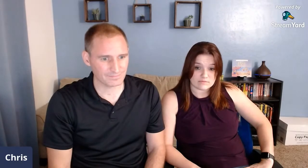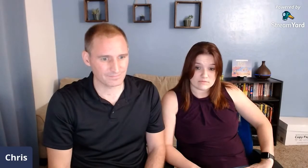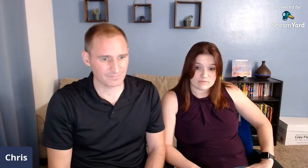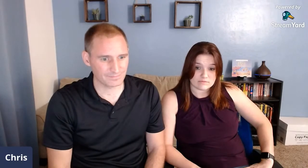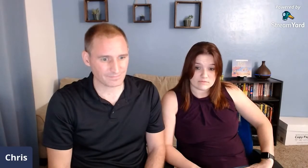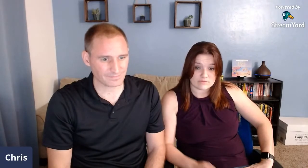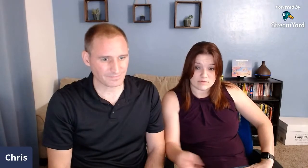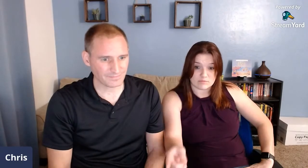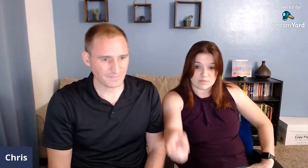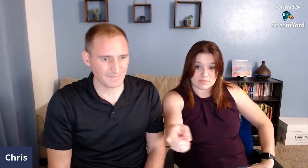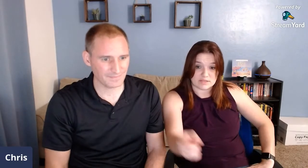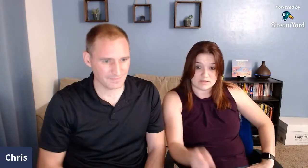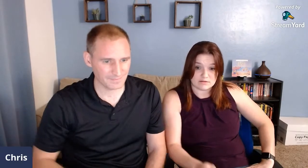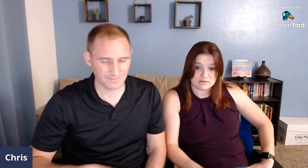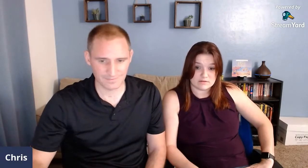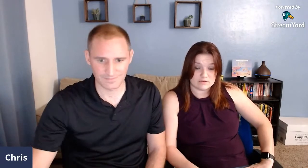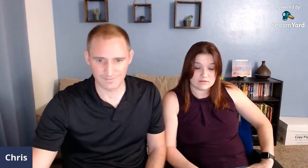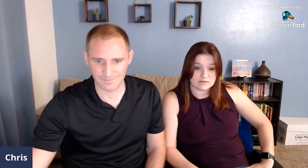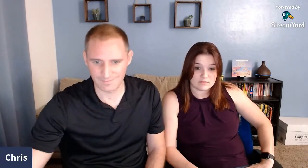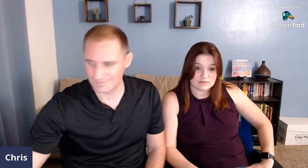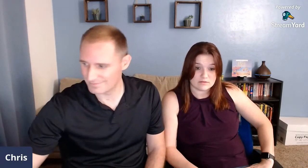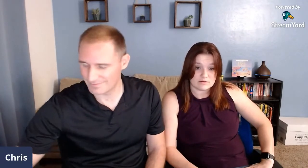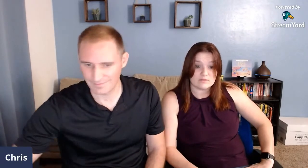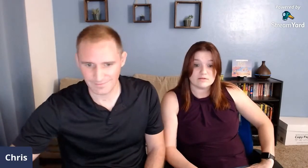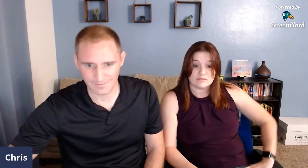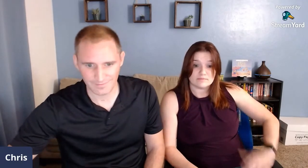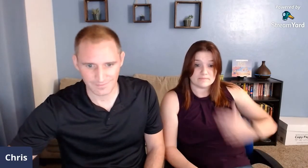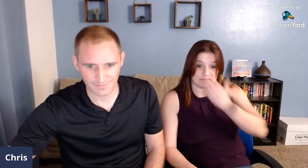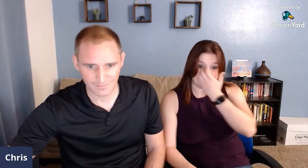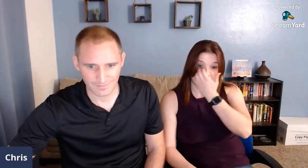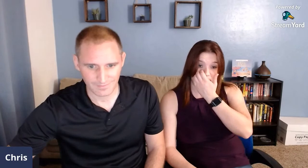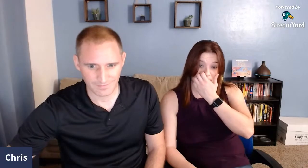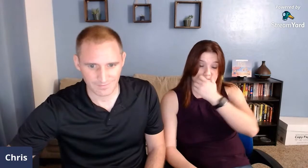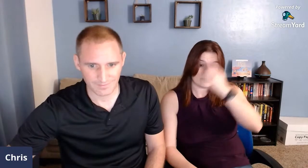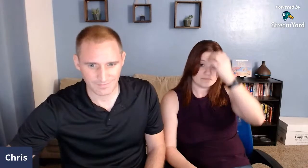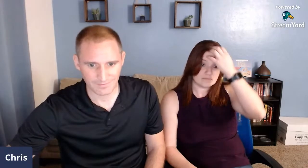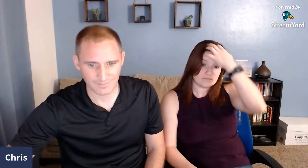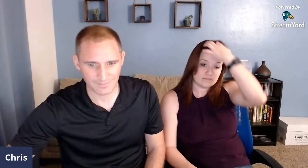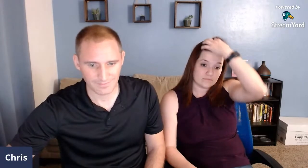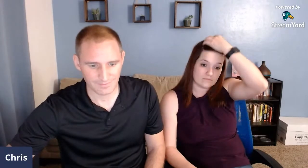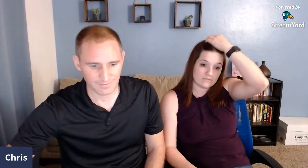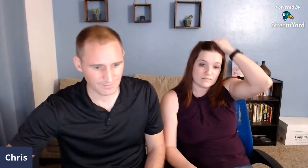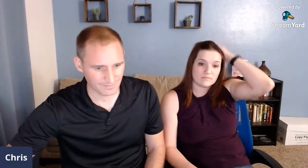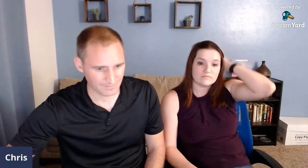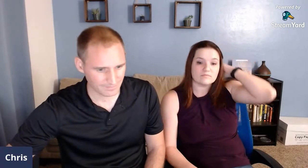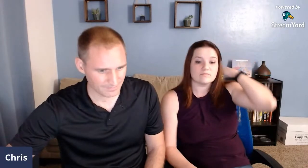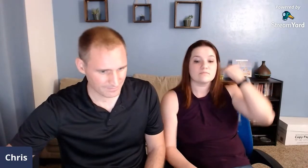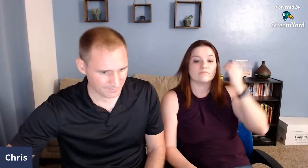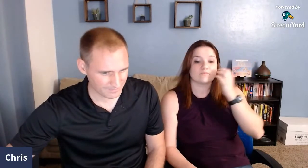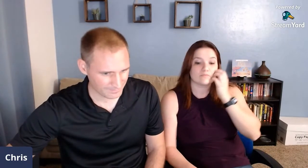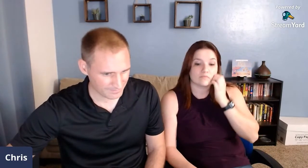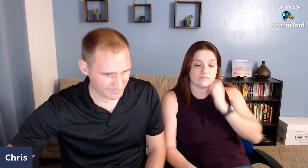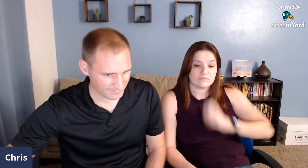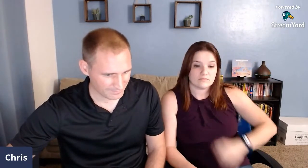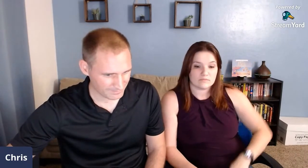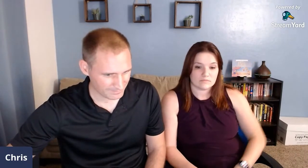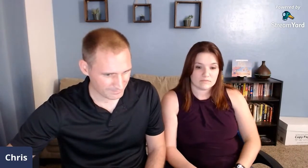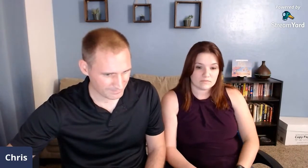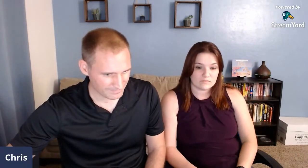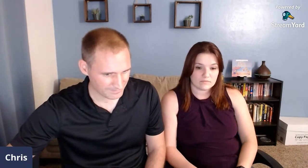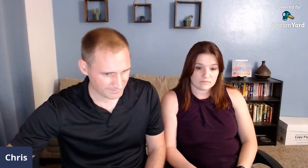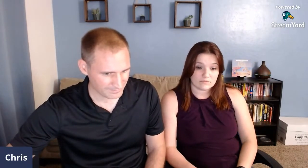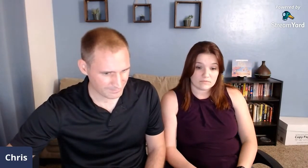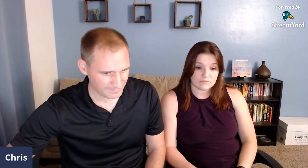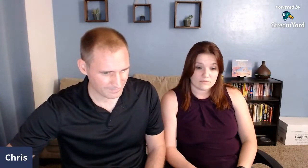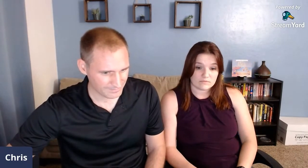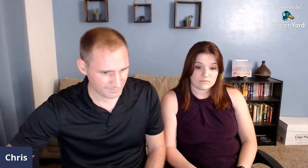to, just have people individually Zoom. And I think in 10 or 15 minutes, I could show different, like